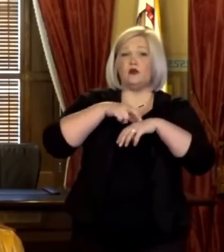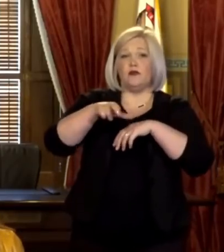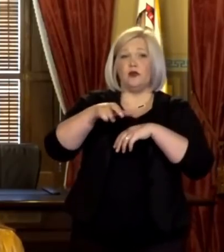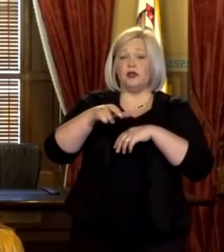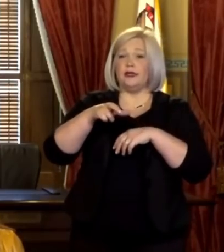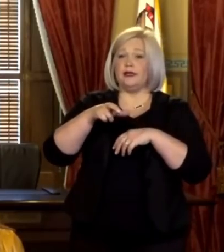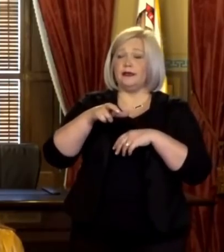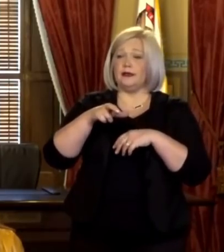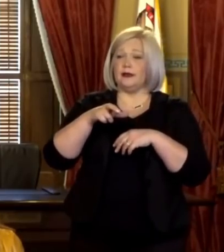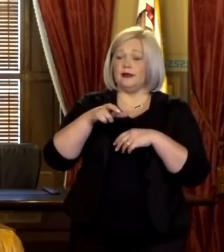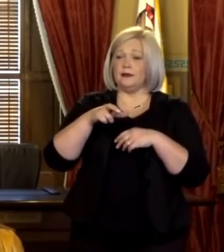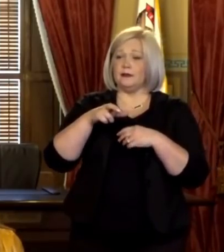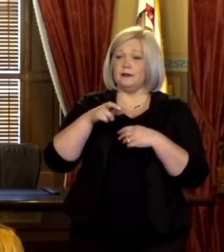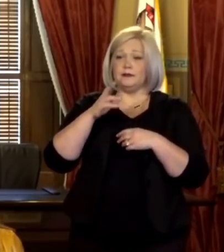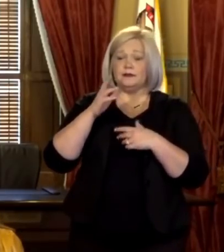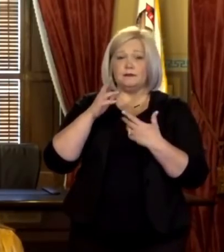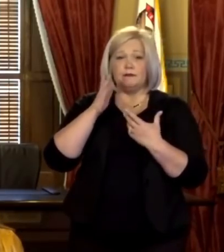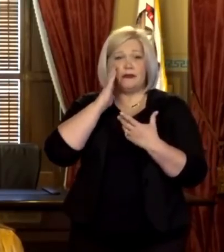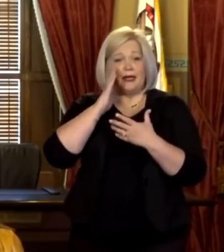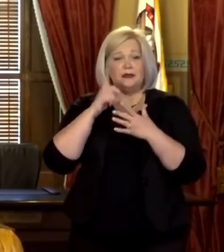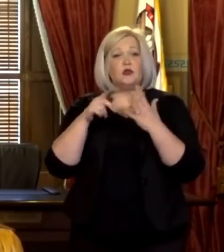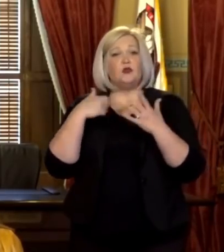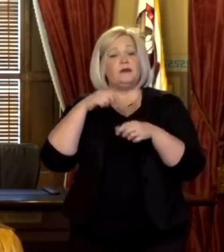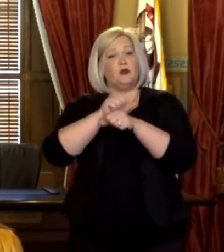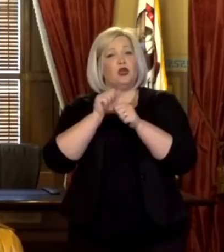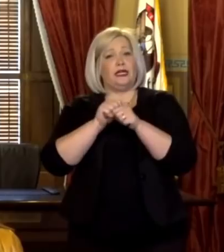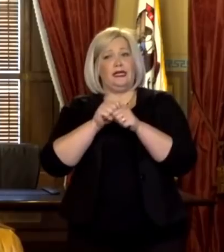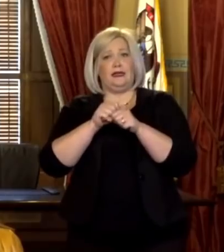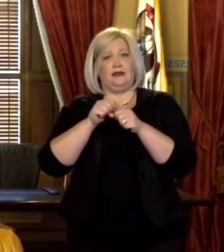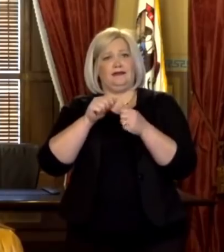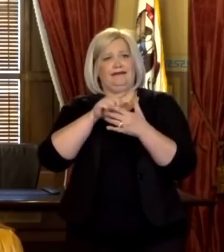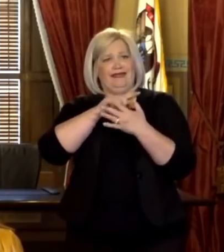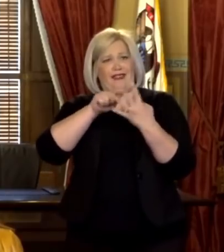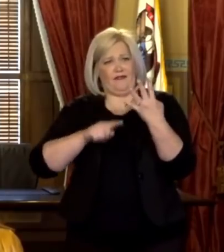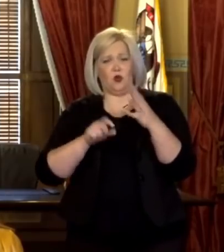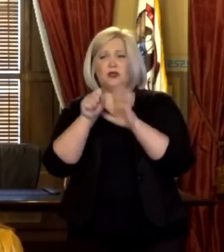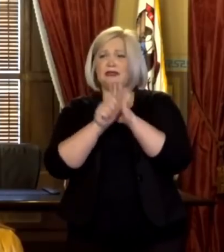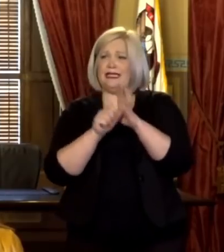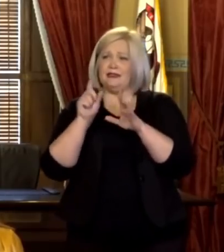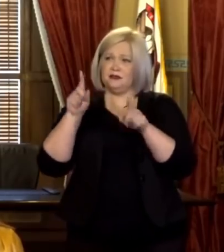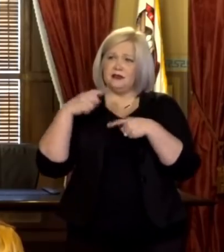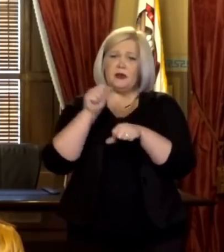additional vendors. So we've been working together as geography for a bit.